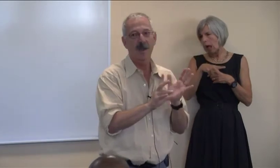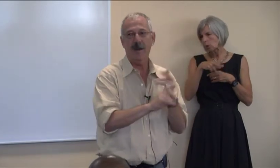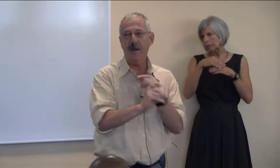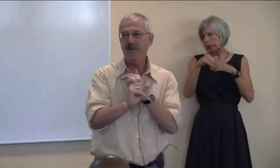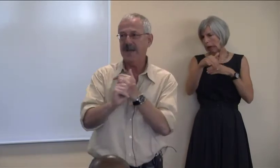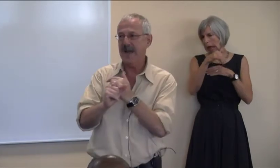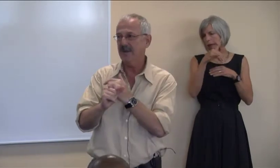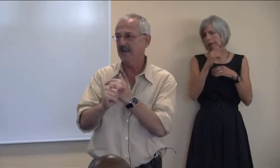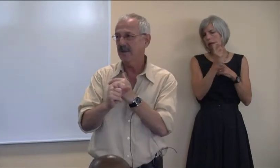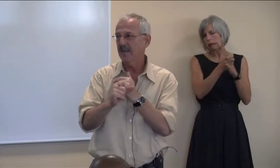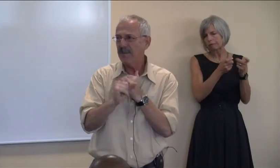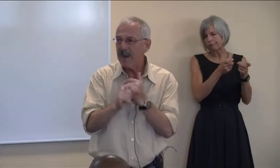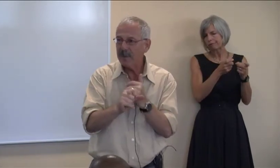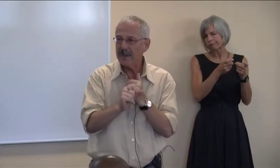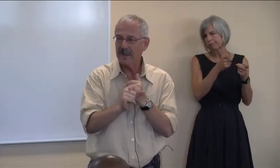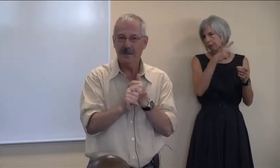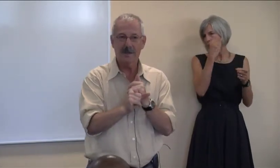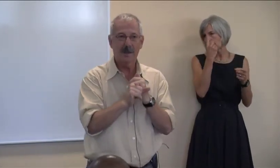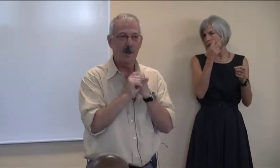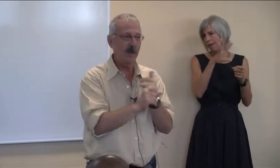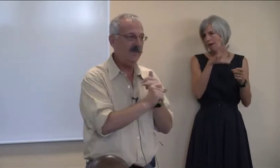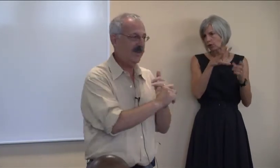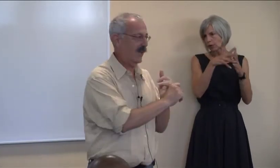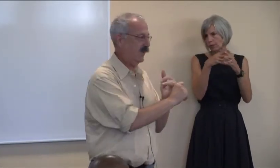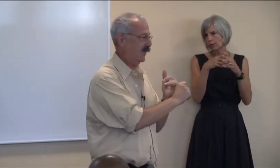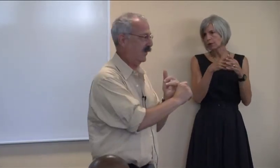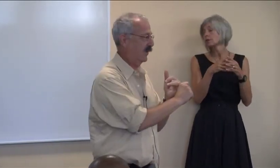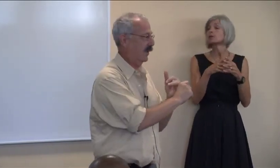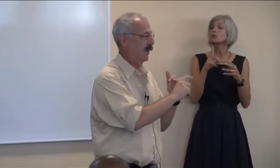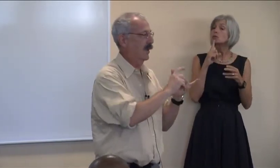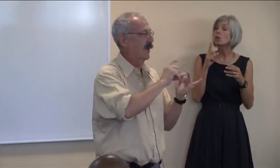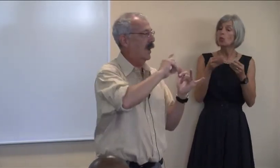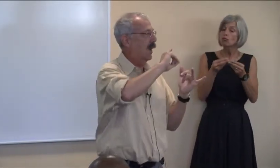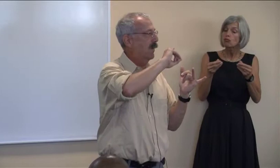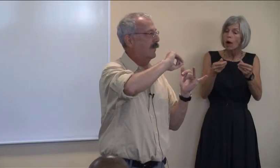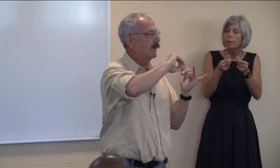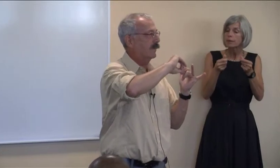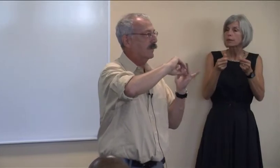That's all right. Homestead Acts, property, homesteads,